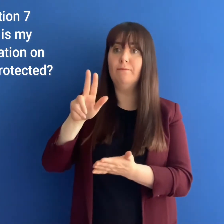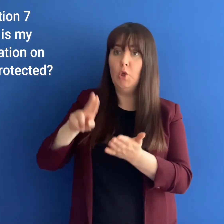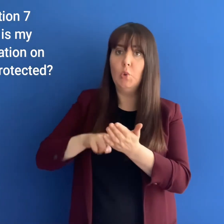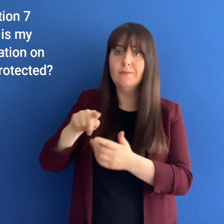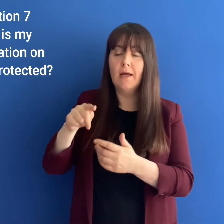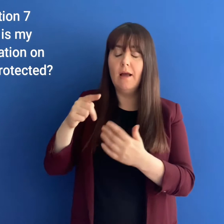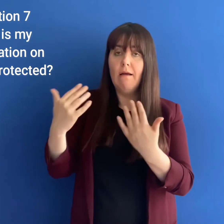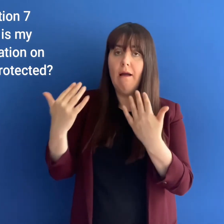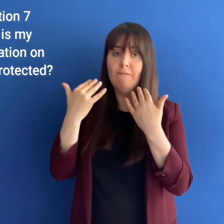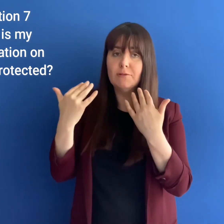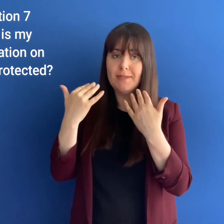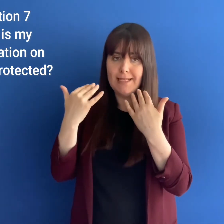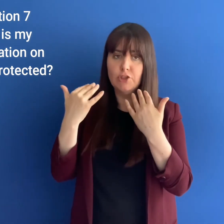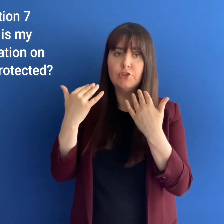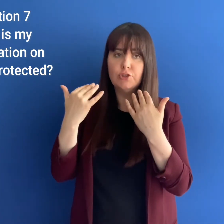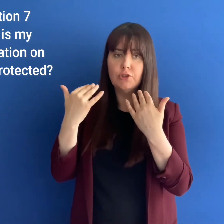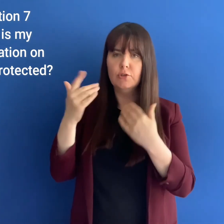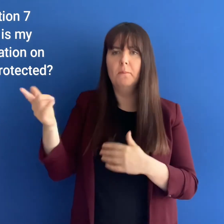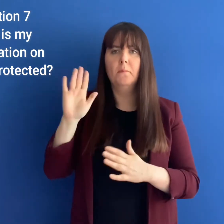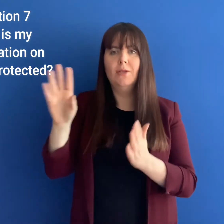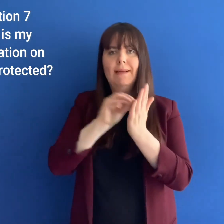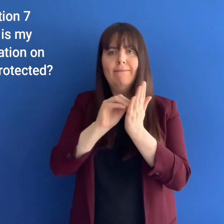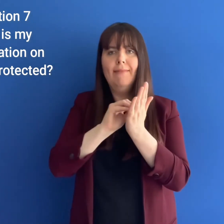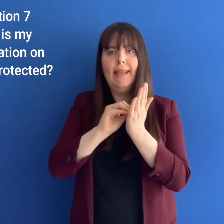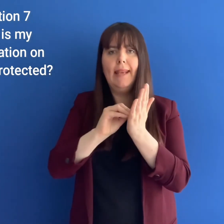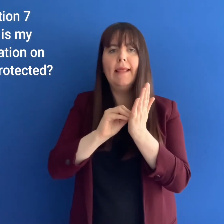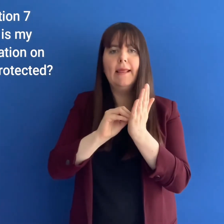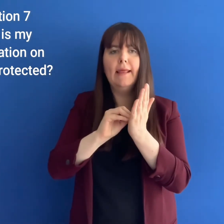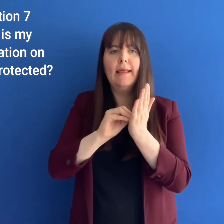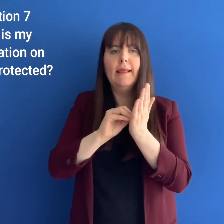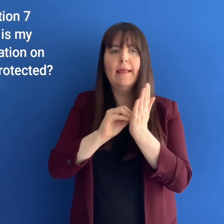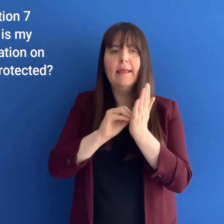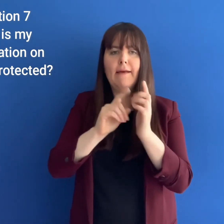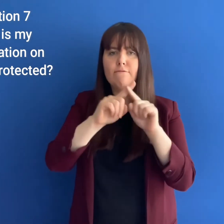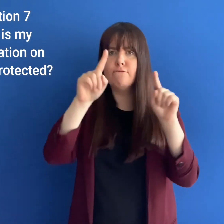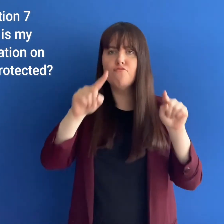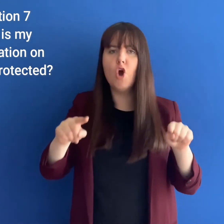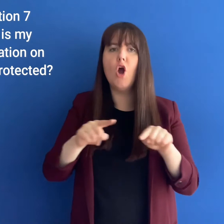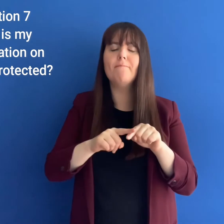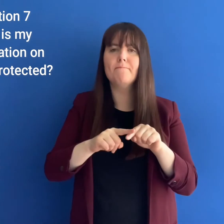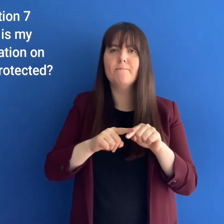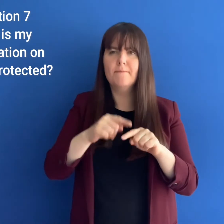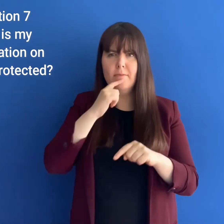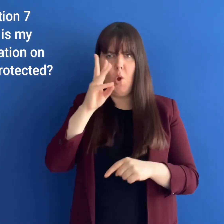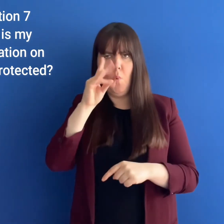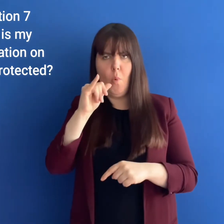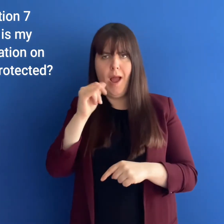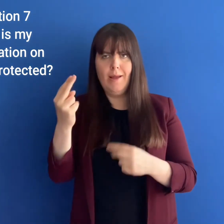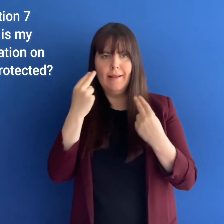approved can use this information, and they must fill in a form saying why they need